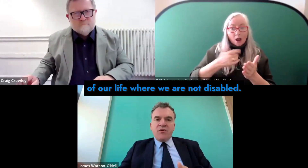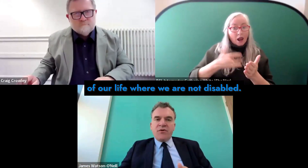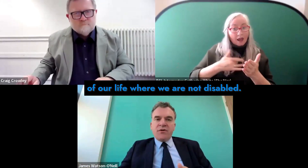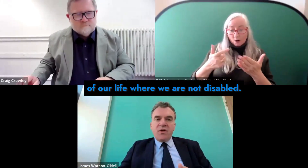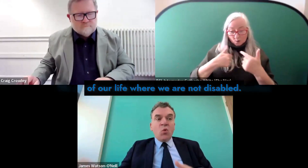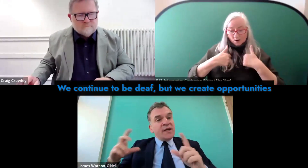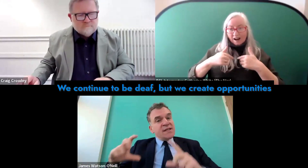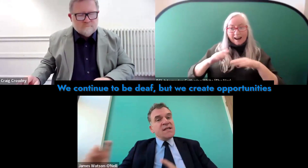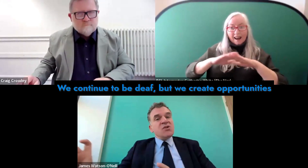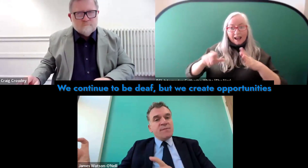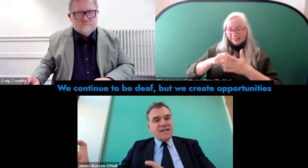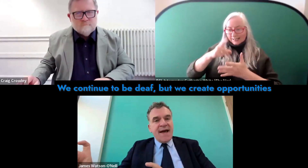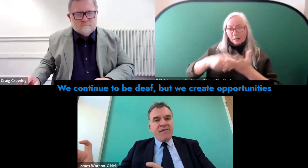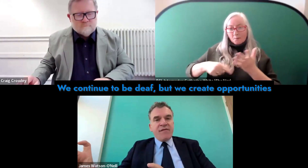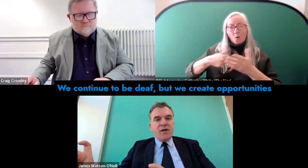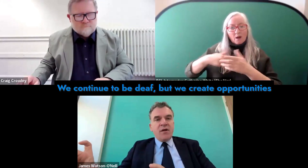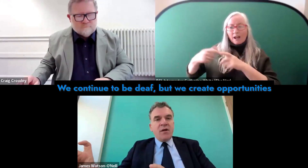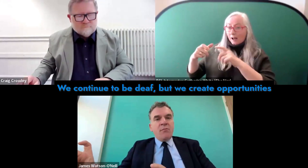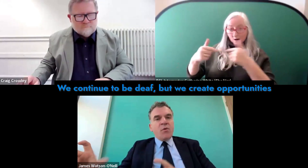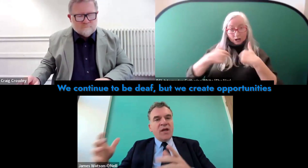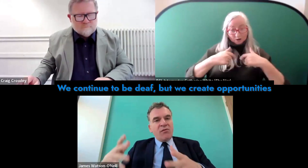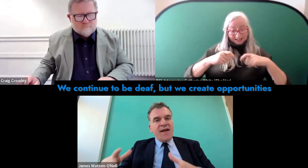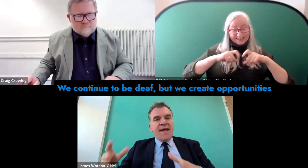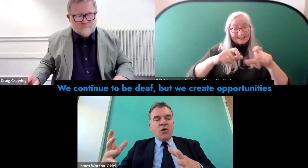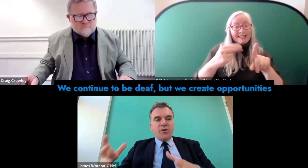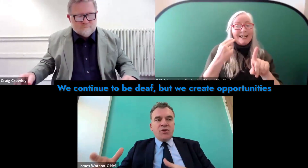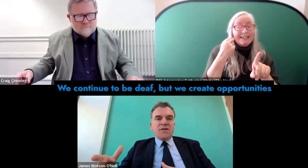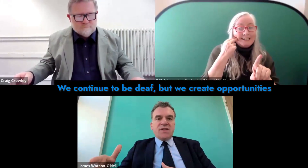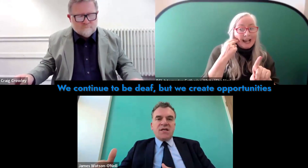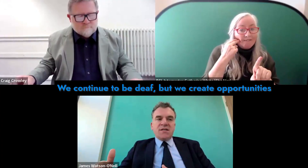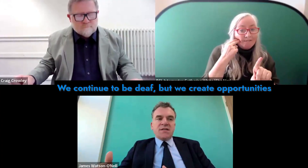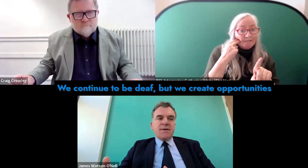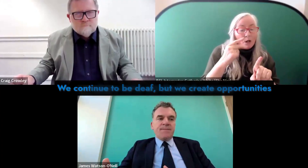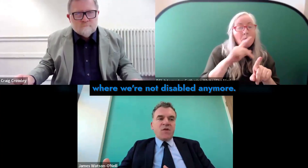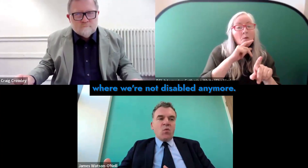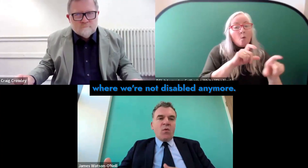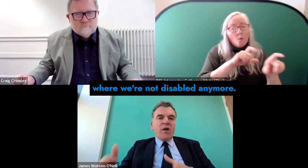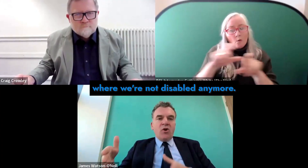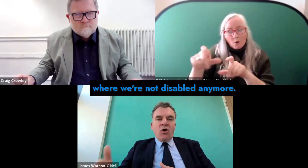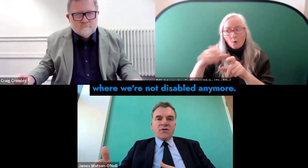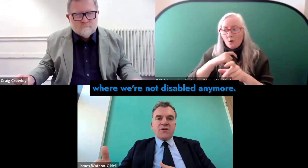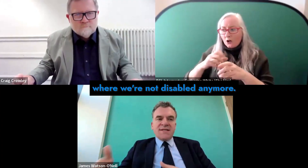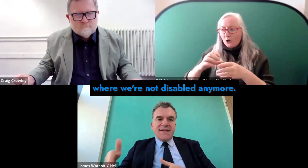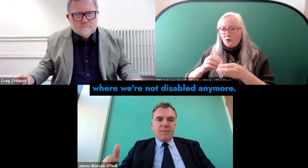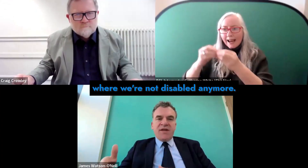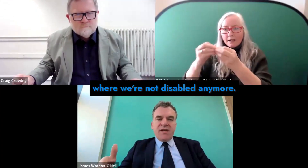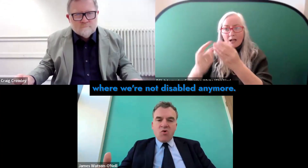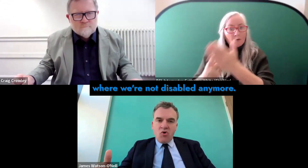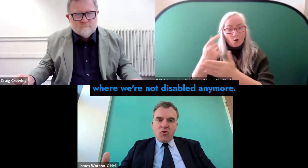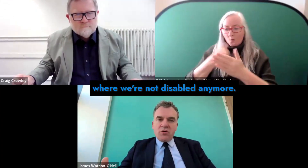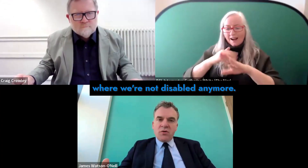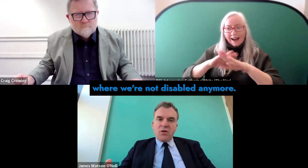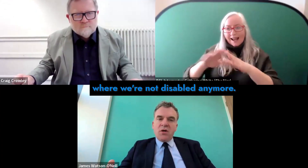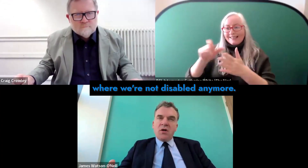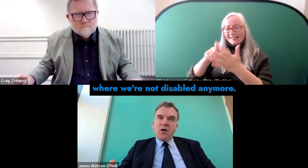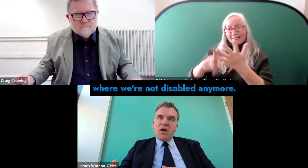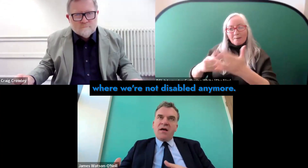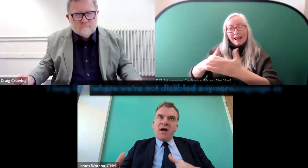not disabled. We continue to be deaf, but we create opportunities where we're not disabled anymore.